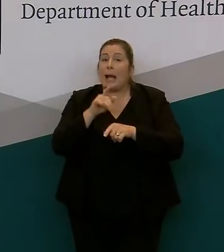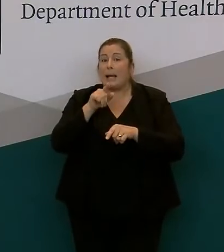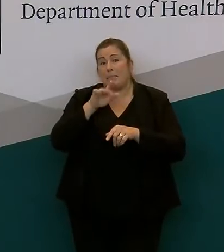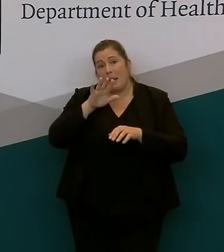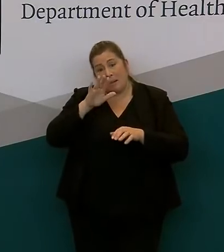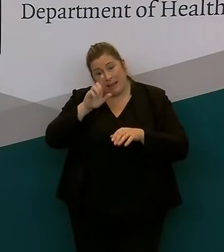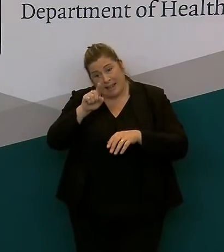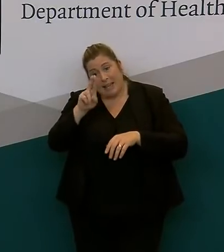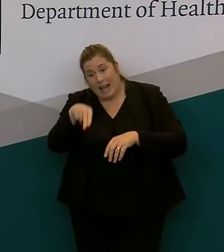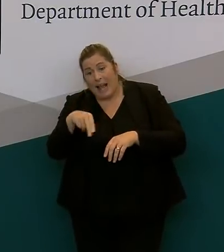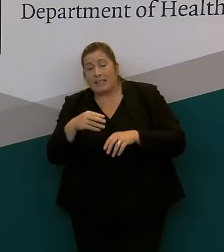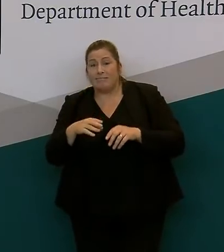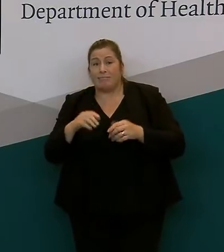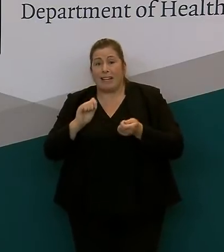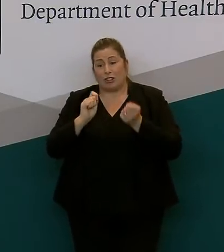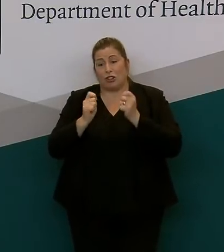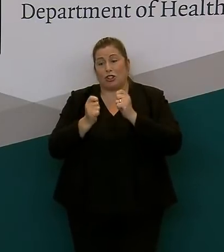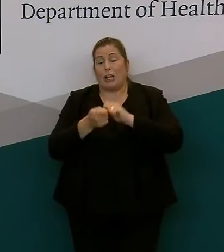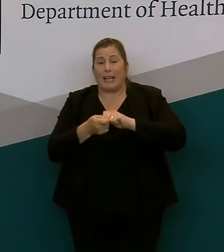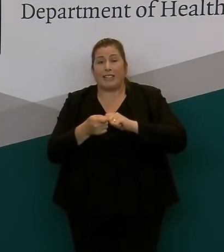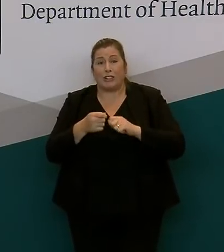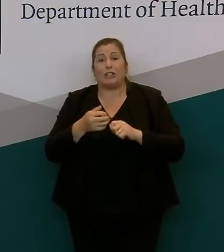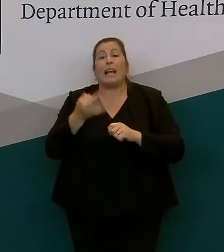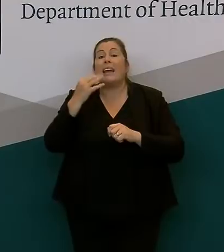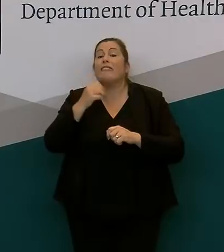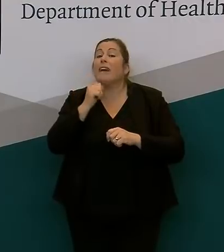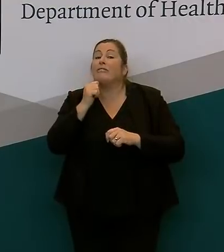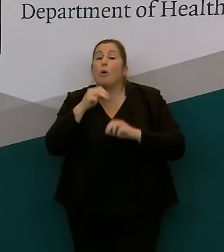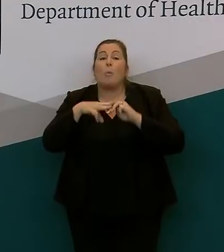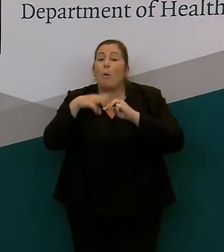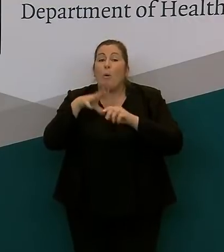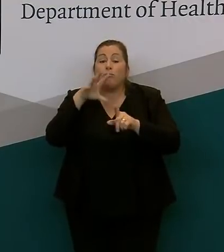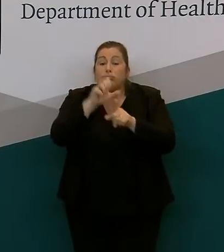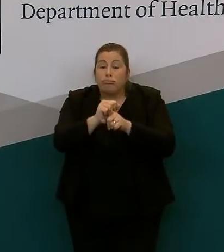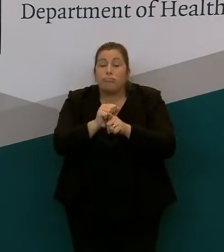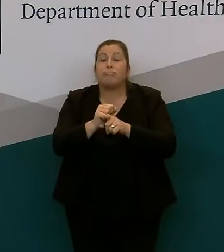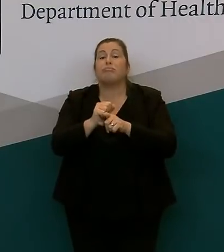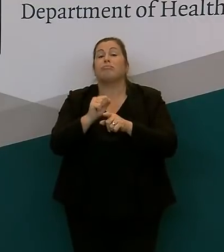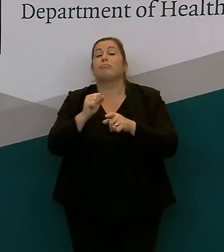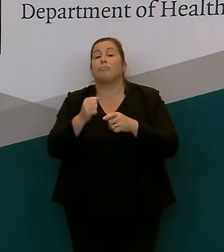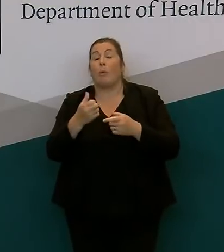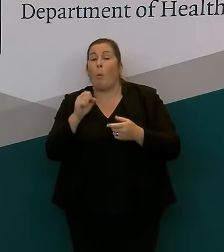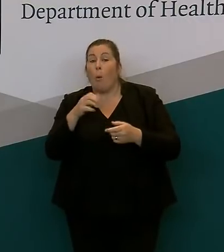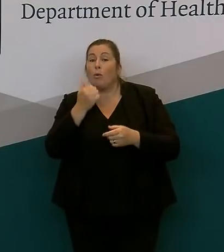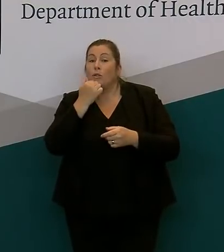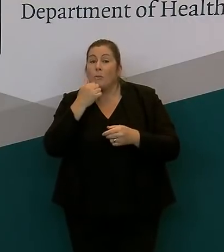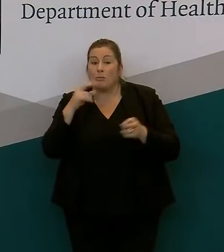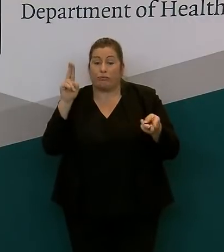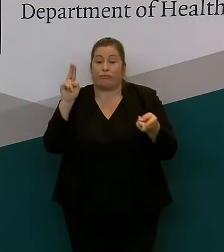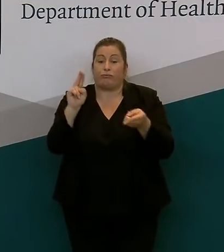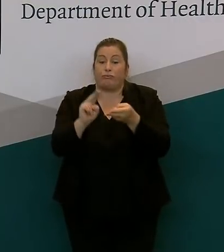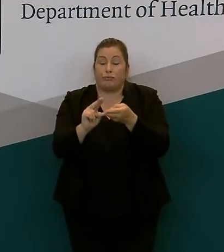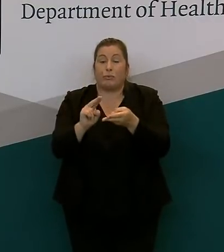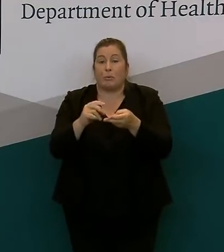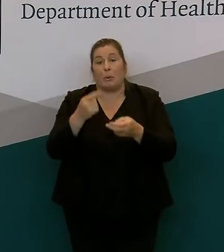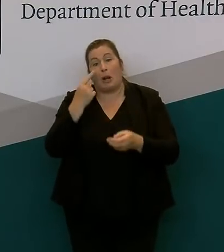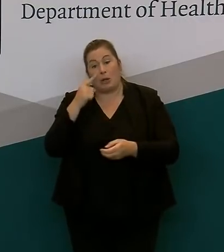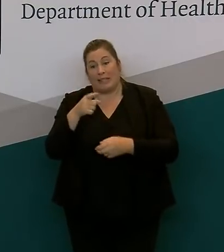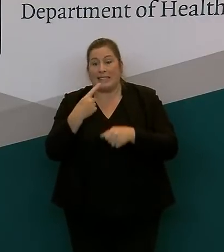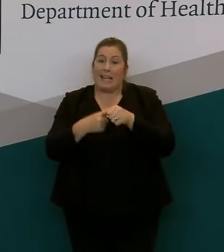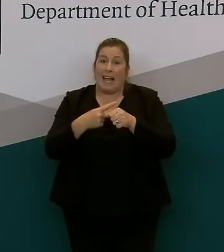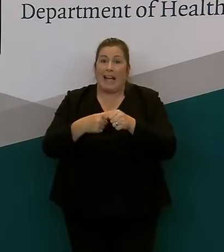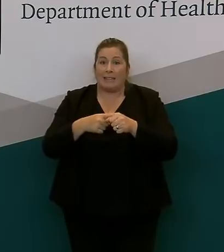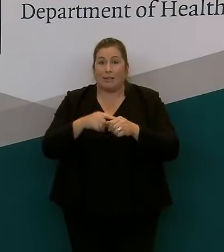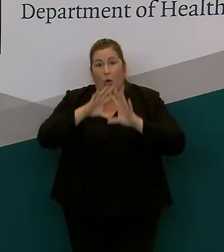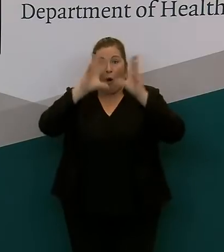down in the course of the next week. And if cases don't continue to rise or even fall, that we'd be back next week saying, looking at this